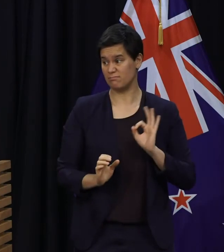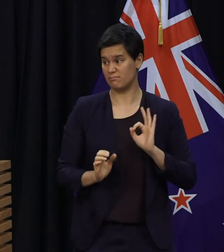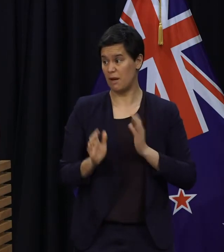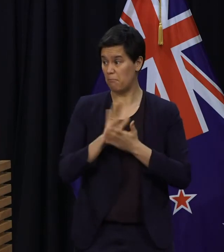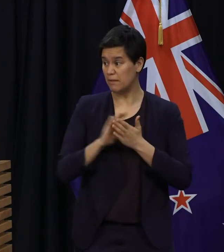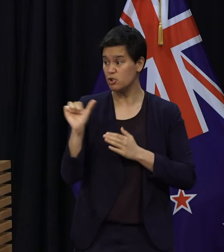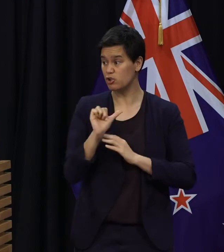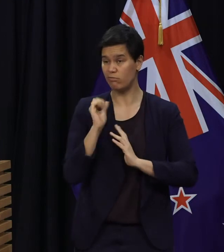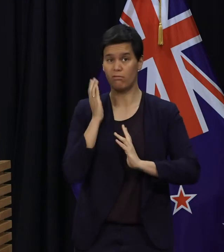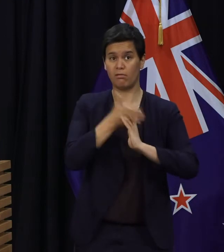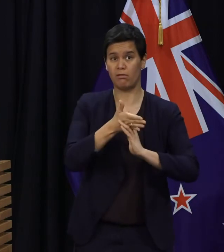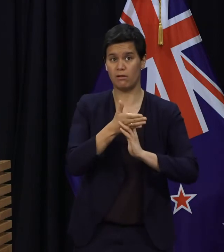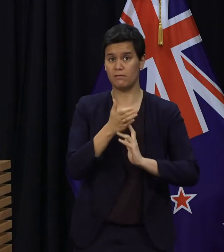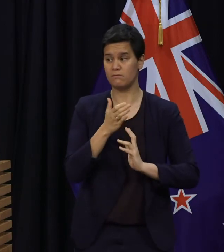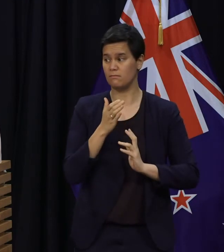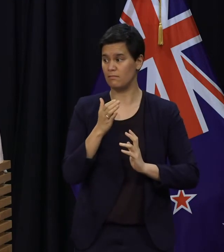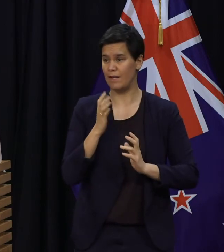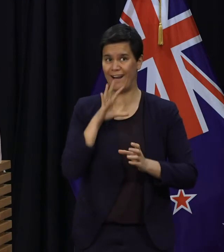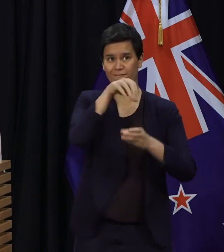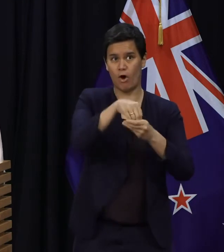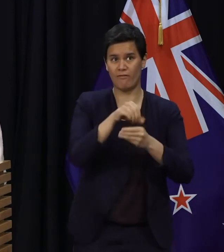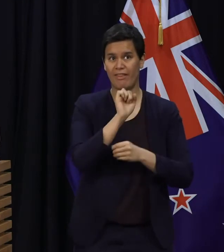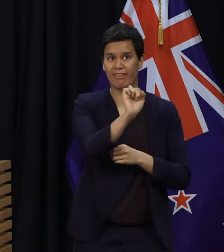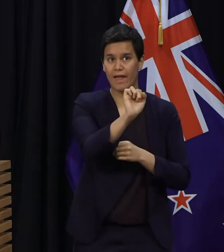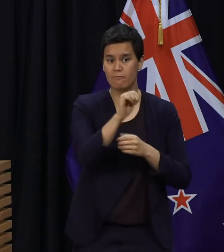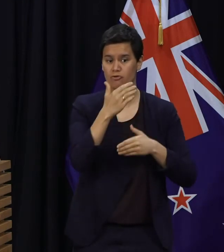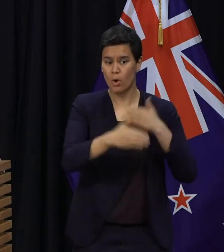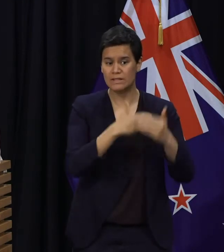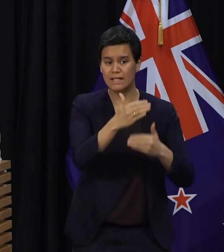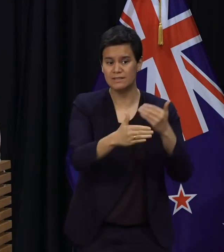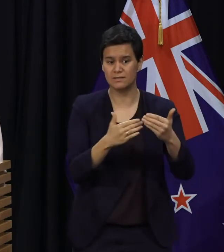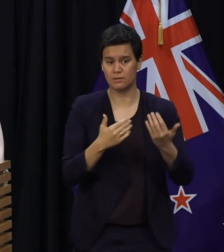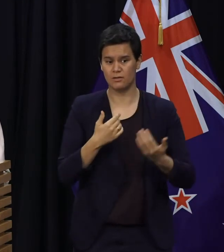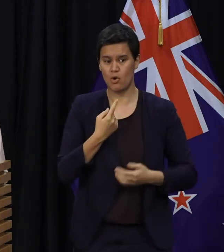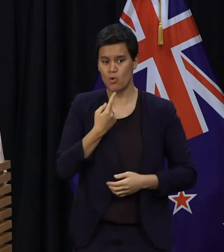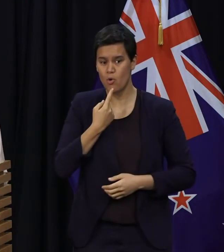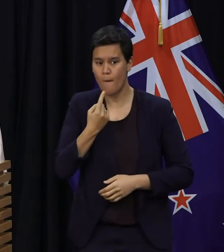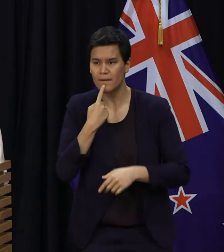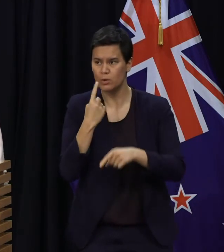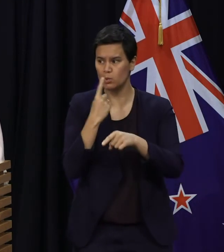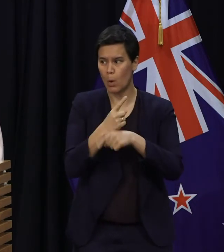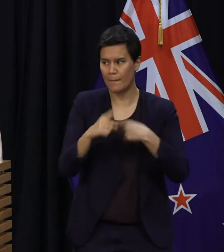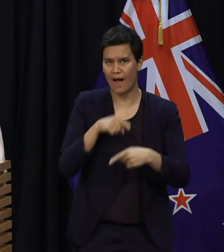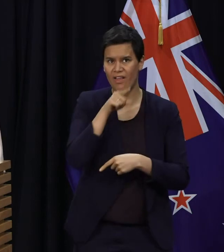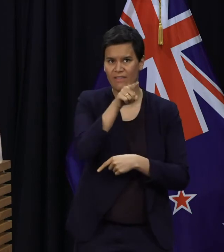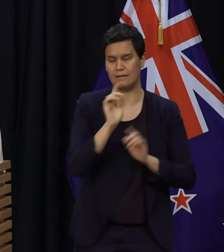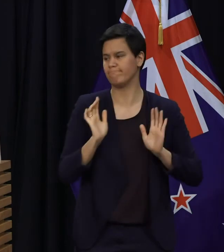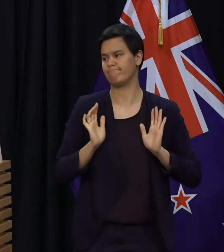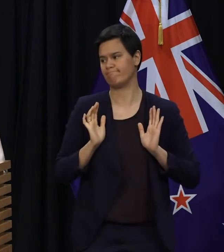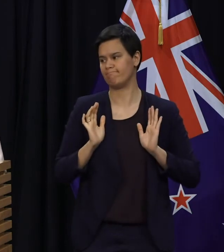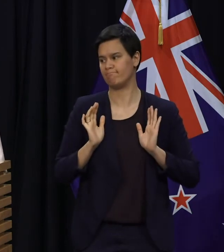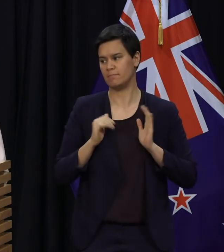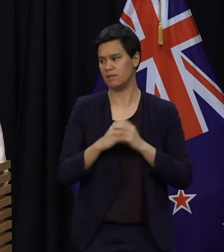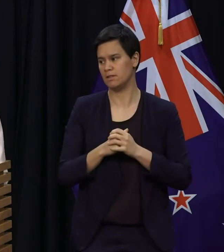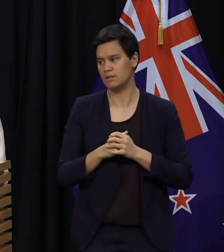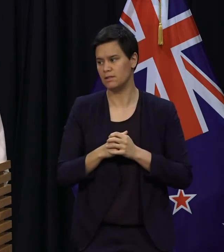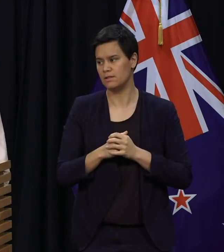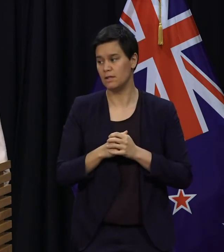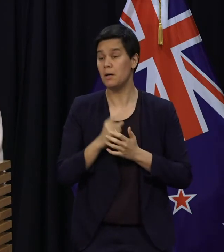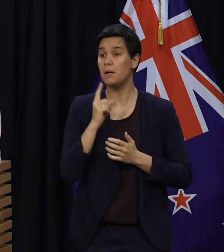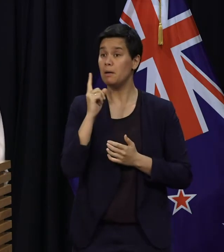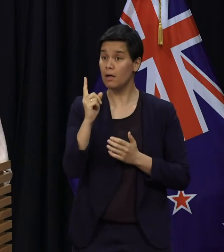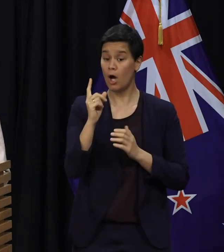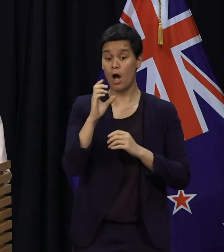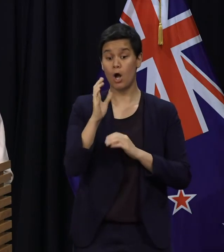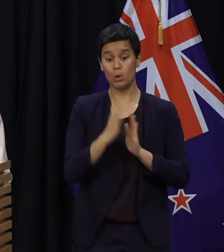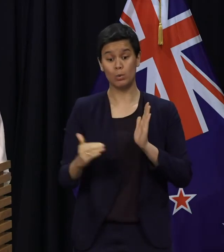else's electoral process or democracy. But what I did say, and what I absolutely stand by, is, of course, as a country, as a people,